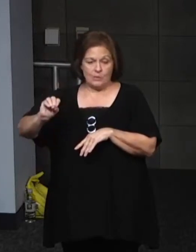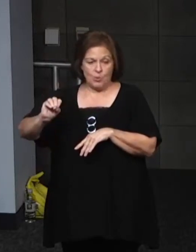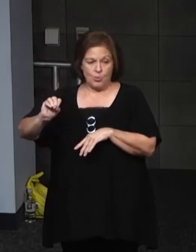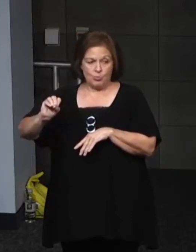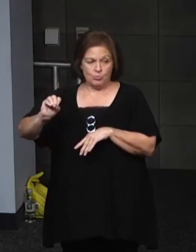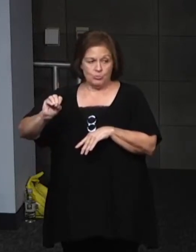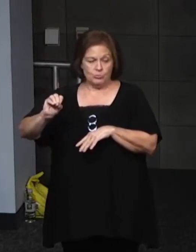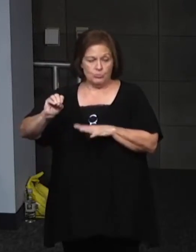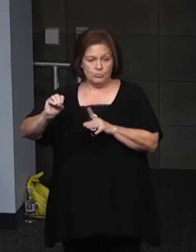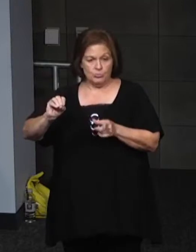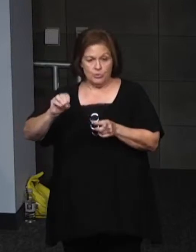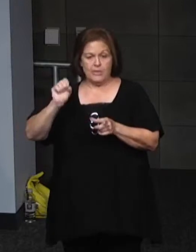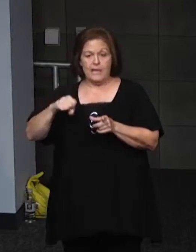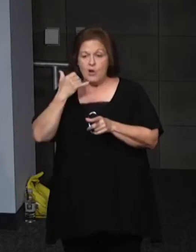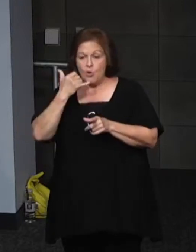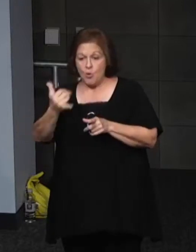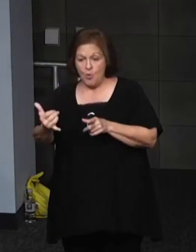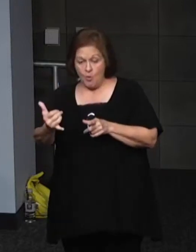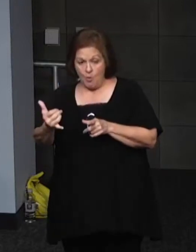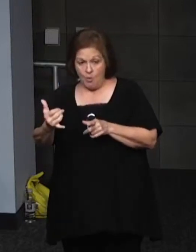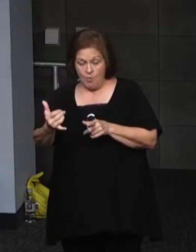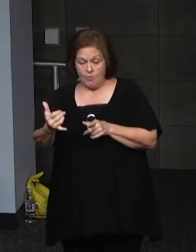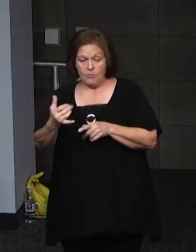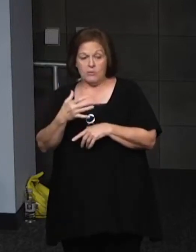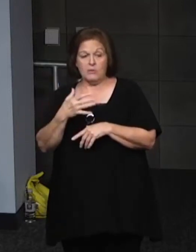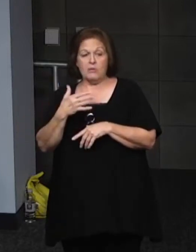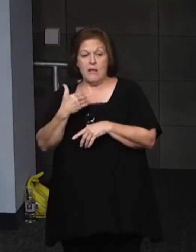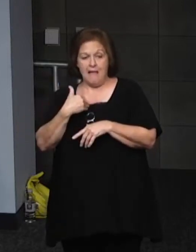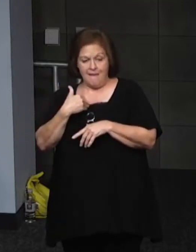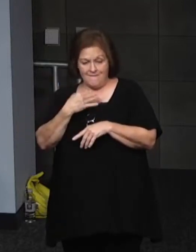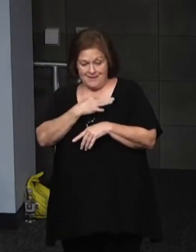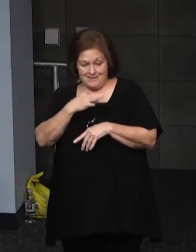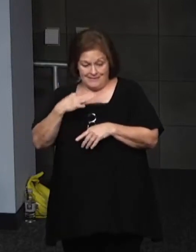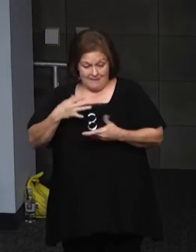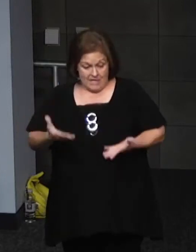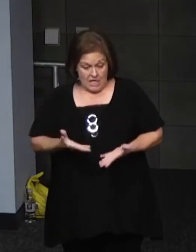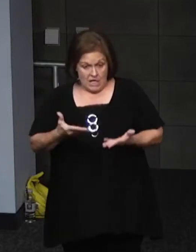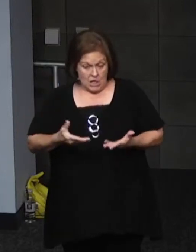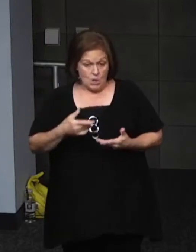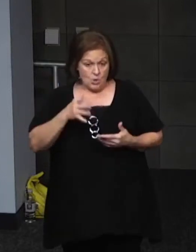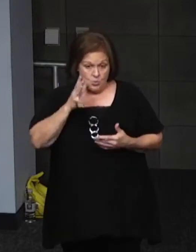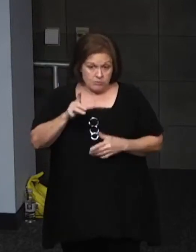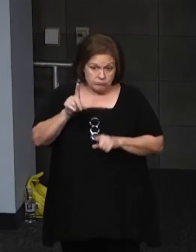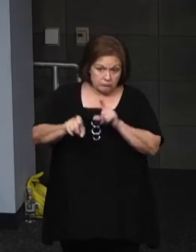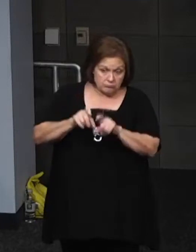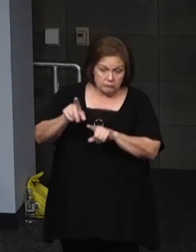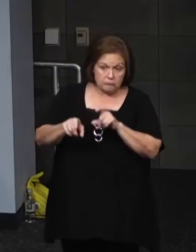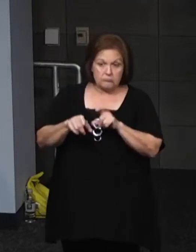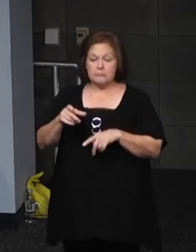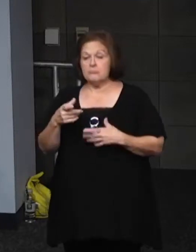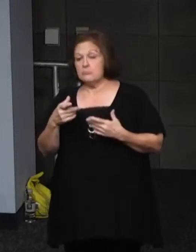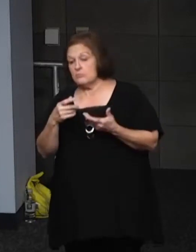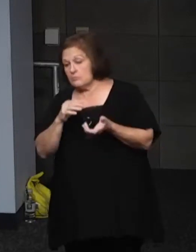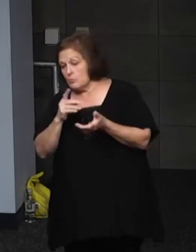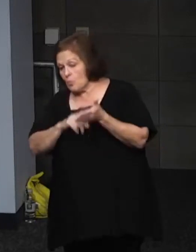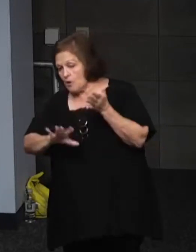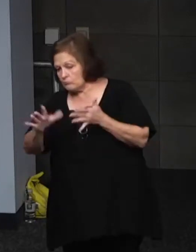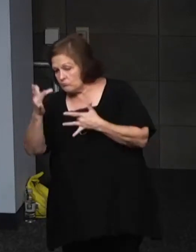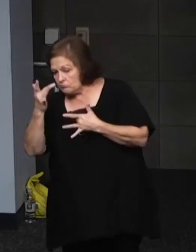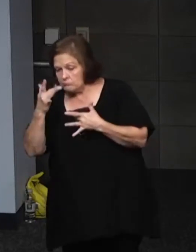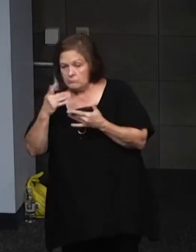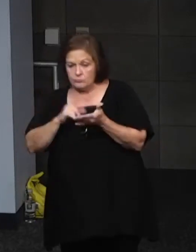349-5360. You can call that line. We have some staff here that will triage, ask you a number of medical questions